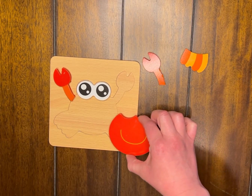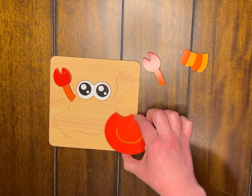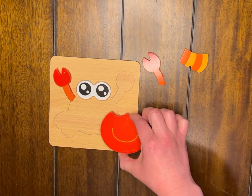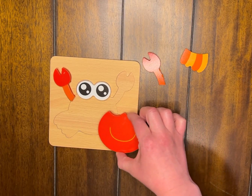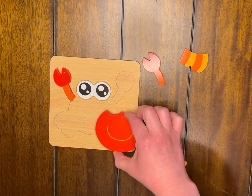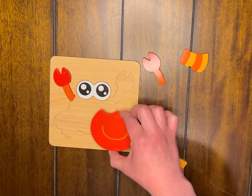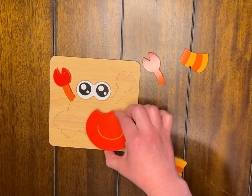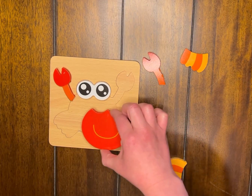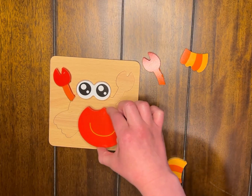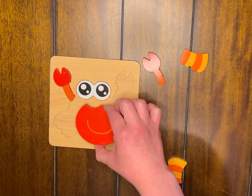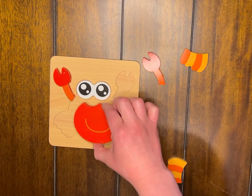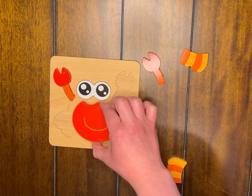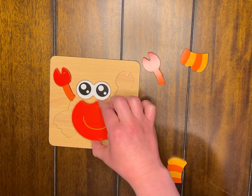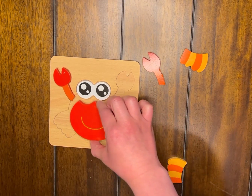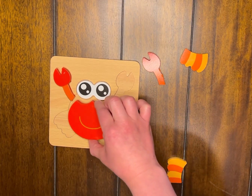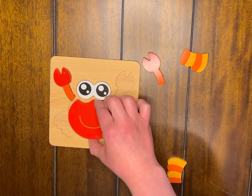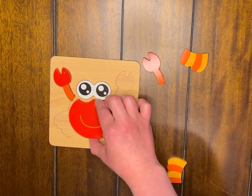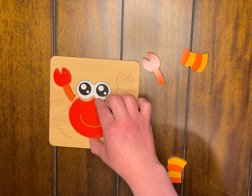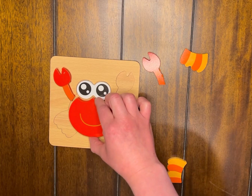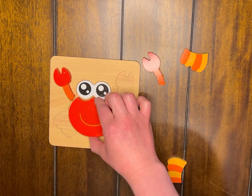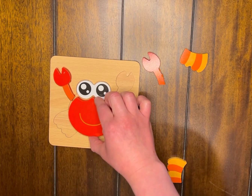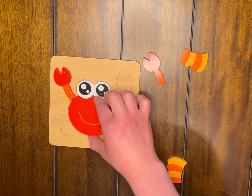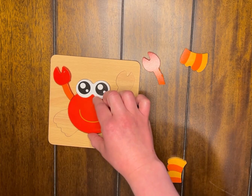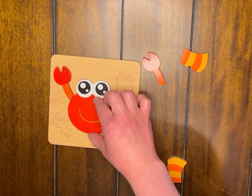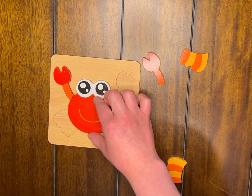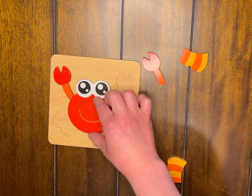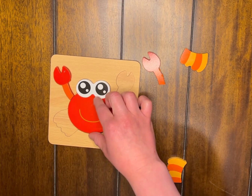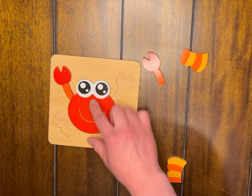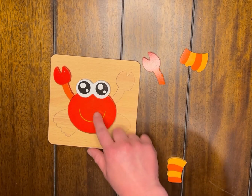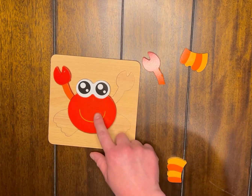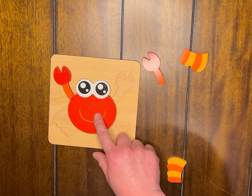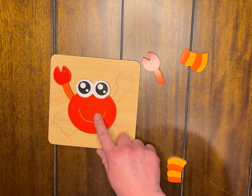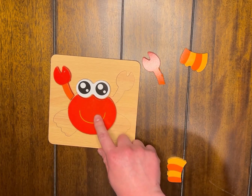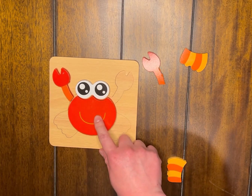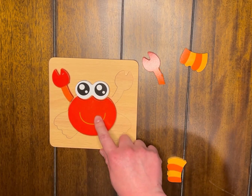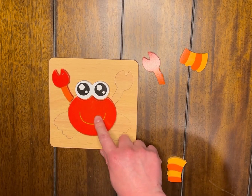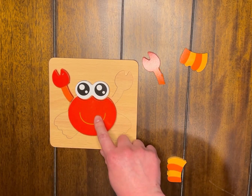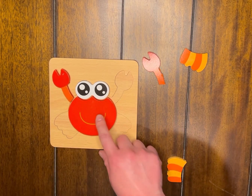No. I think it goes right there.